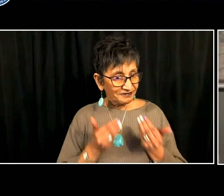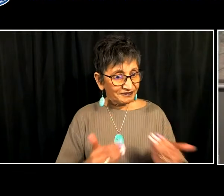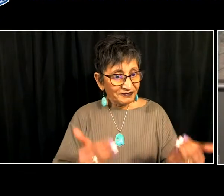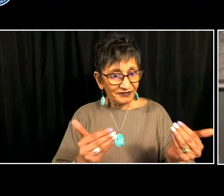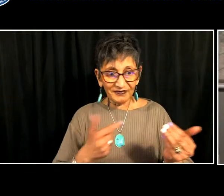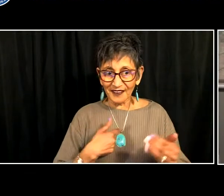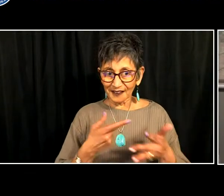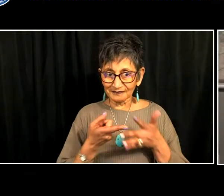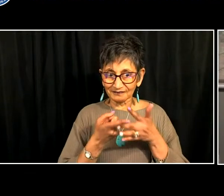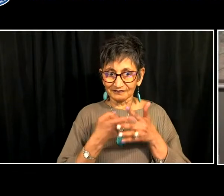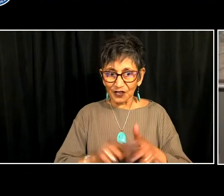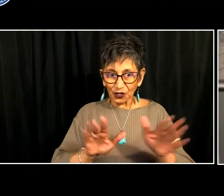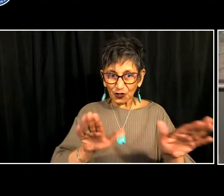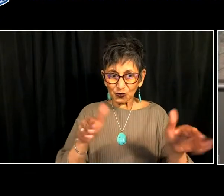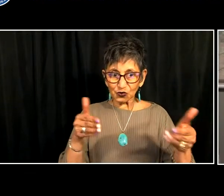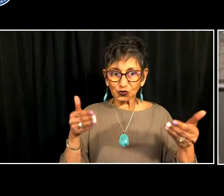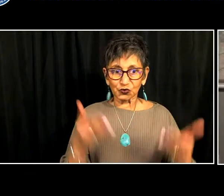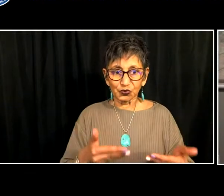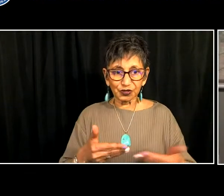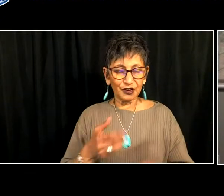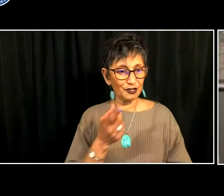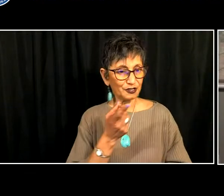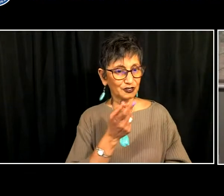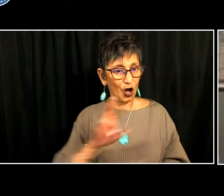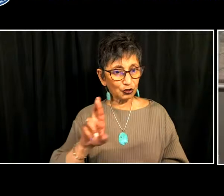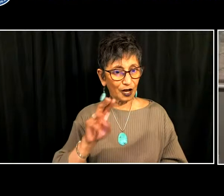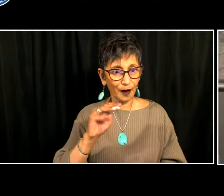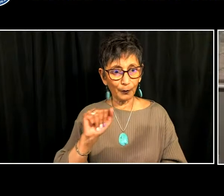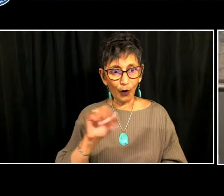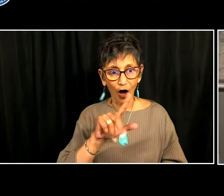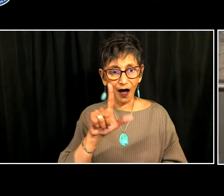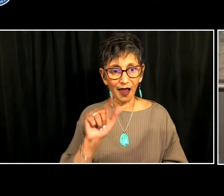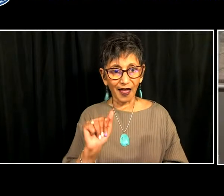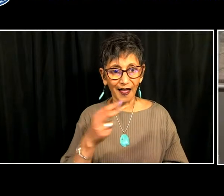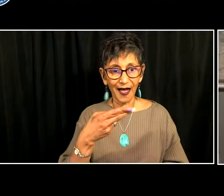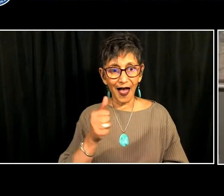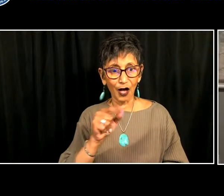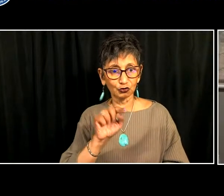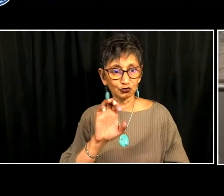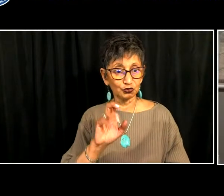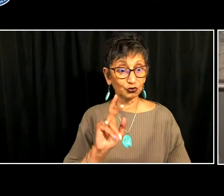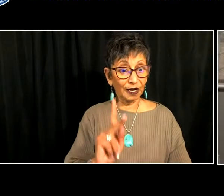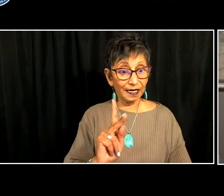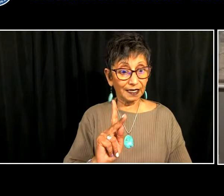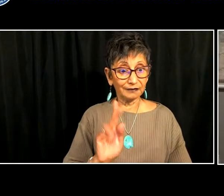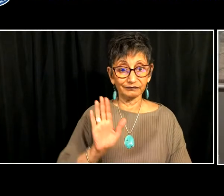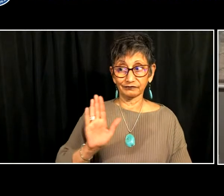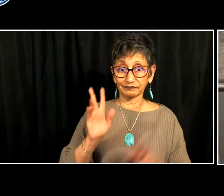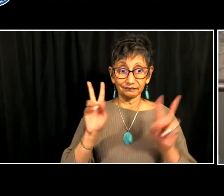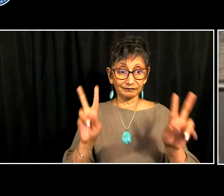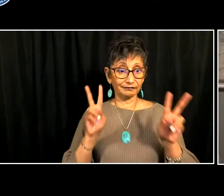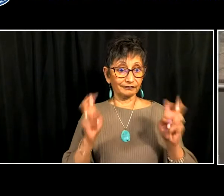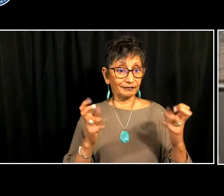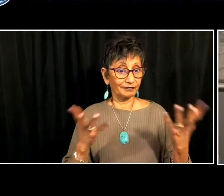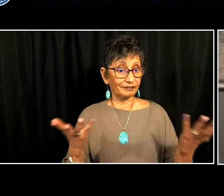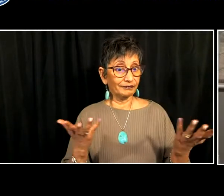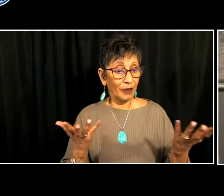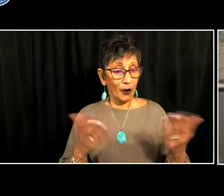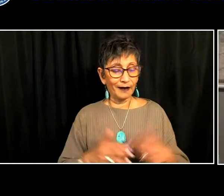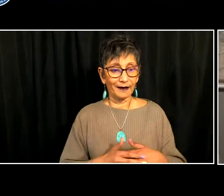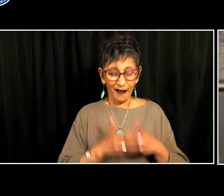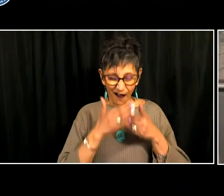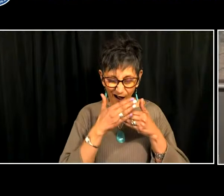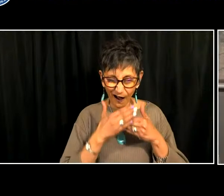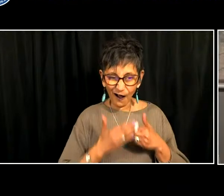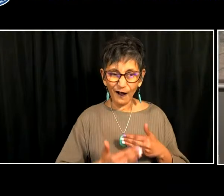question. So before we move on, let me introduce our guest, Dr. Marla